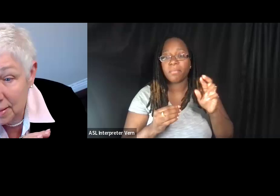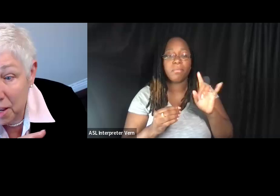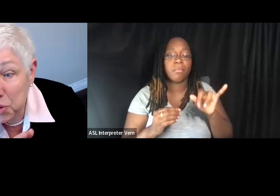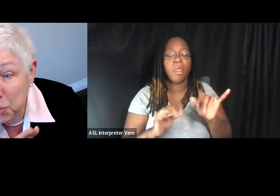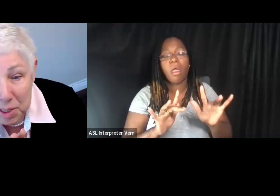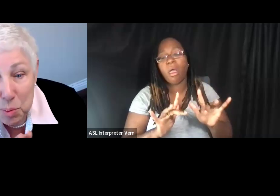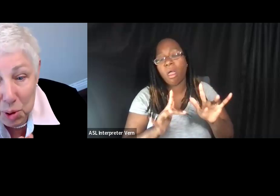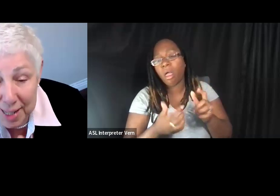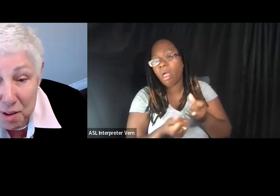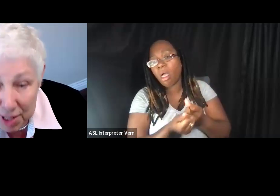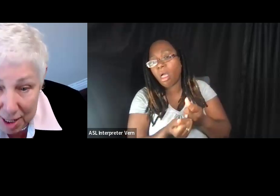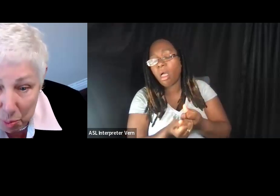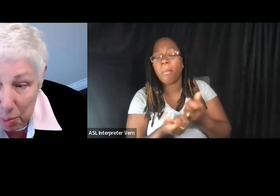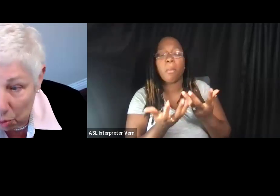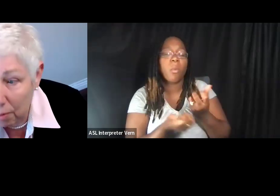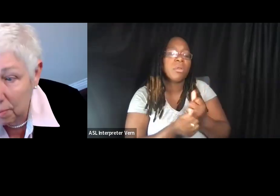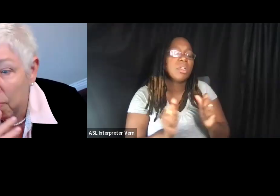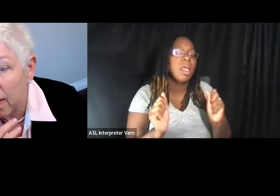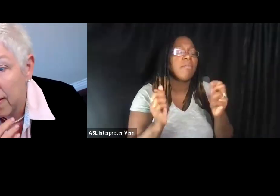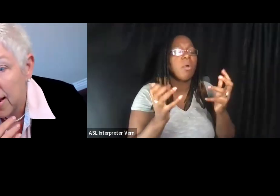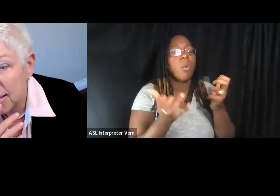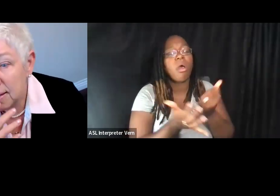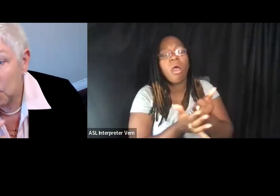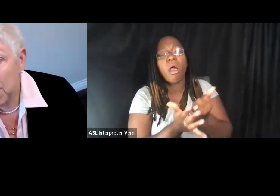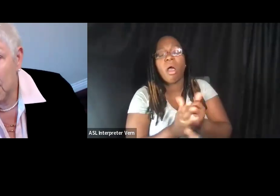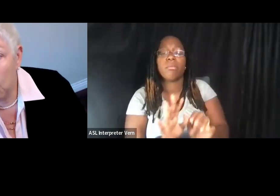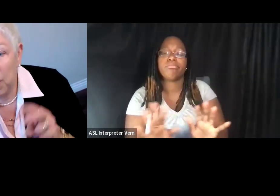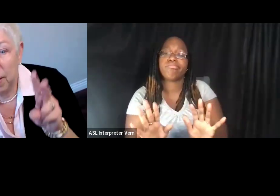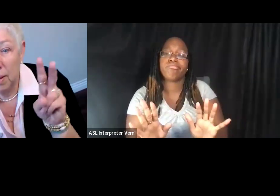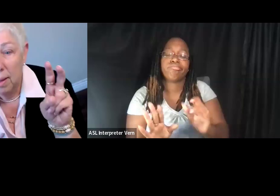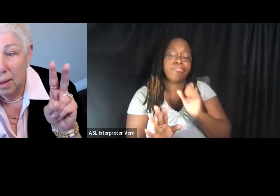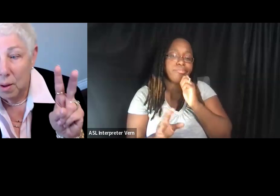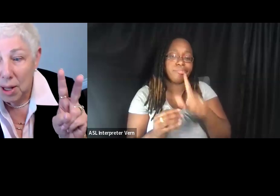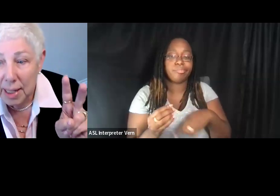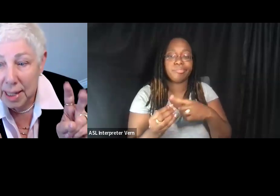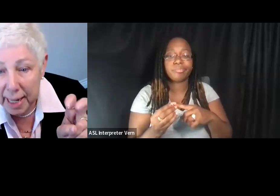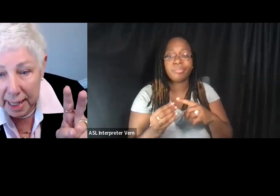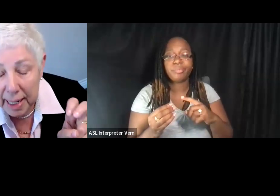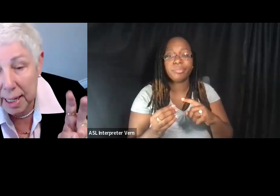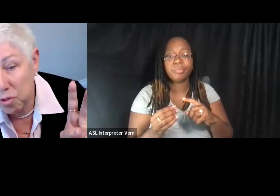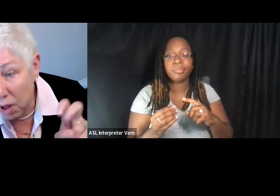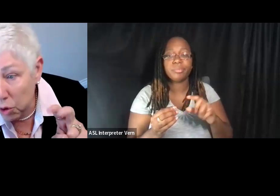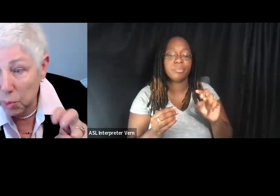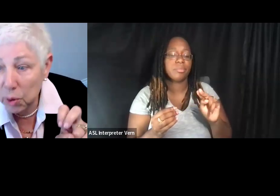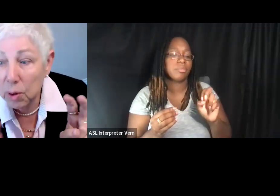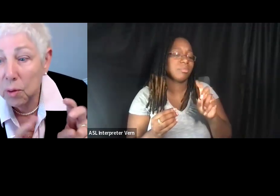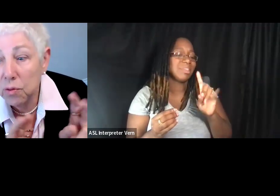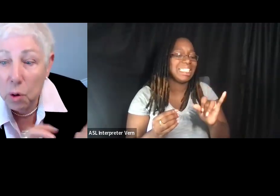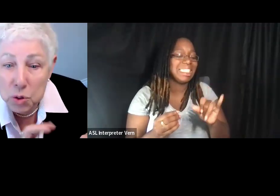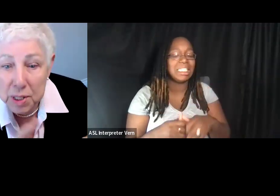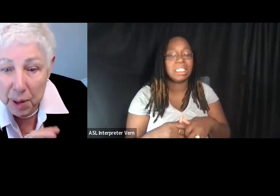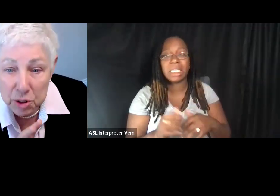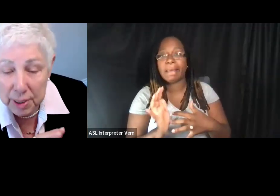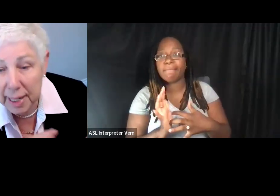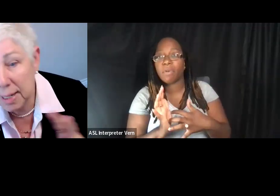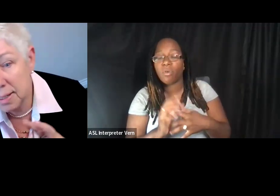about saviorism or saving people. It's not about helping needy, vulnerable,